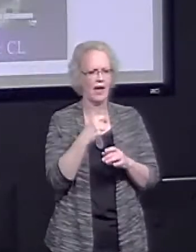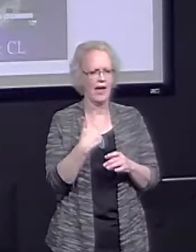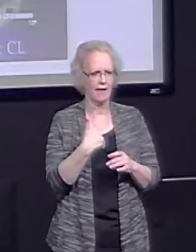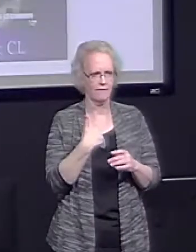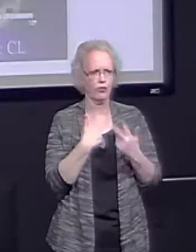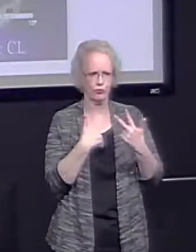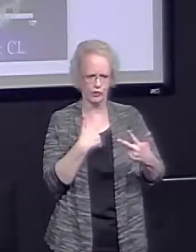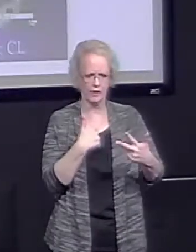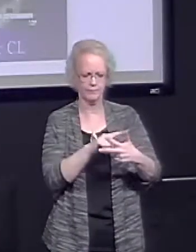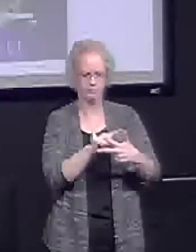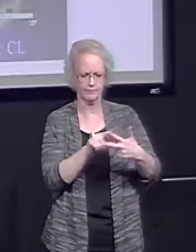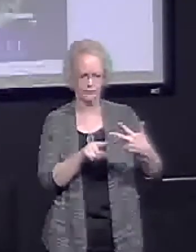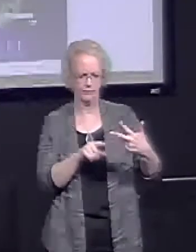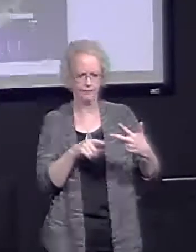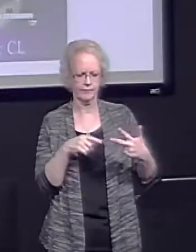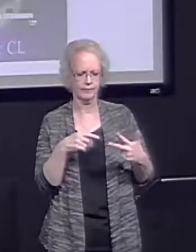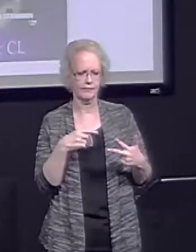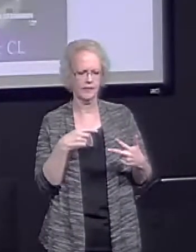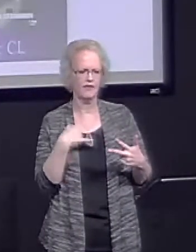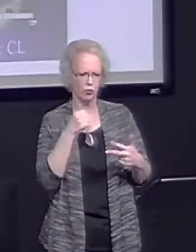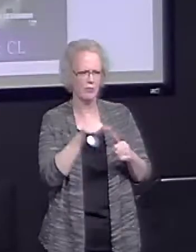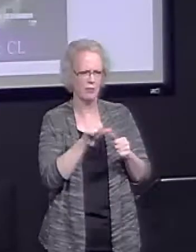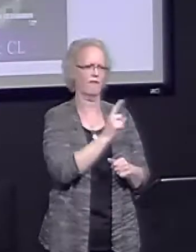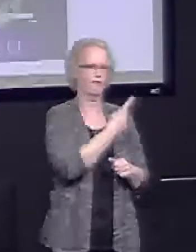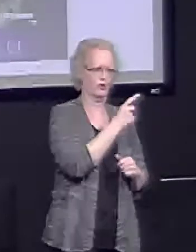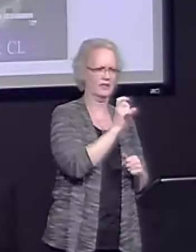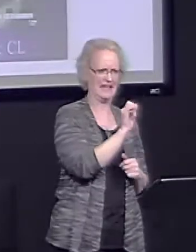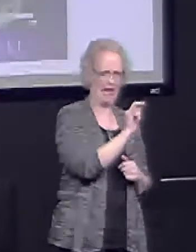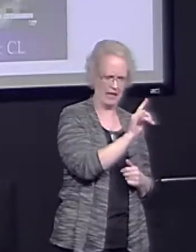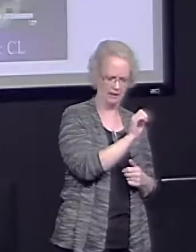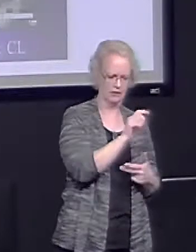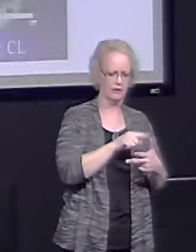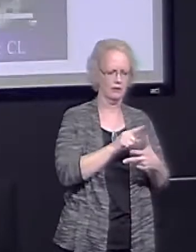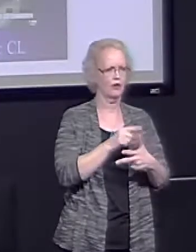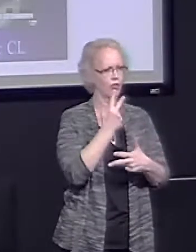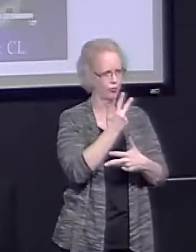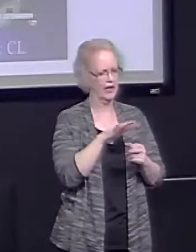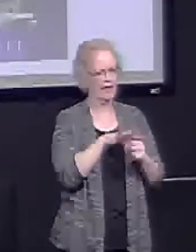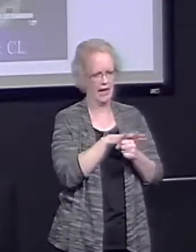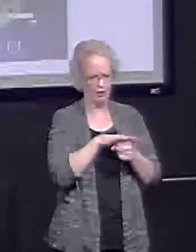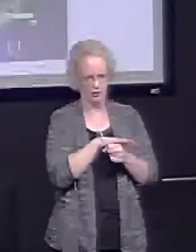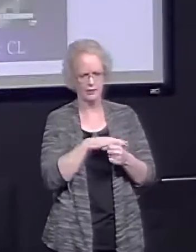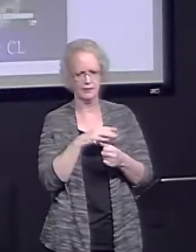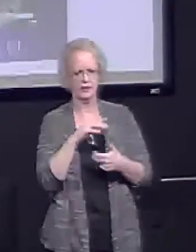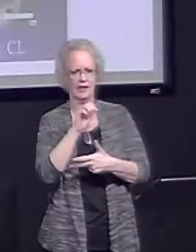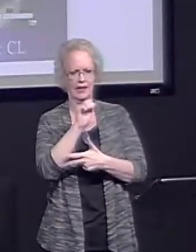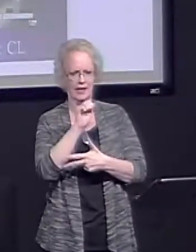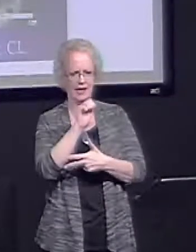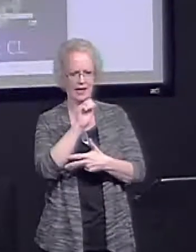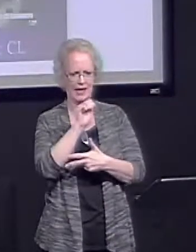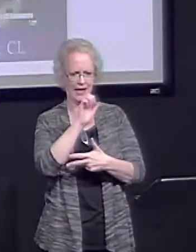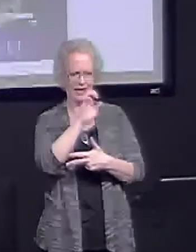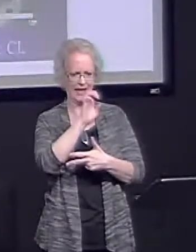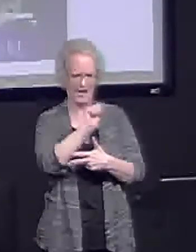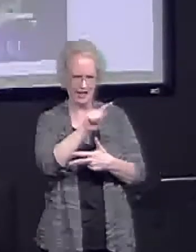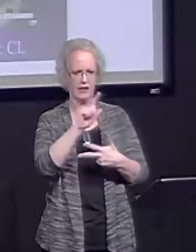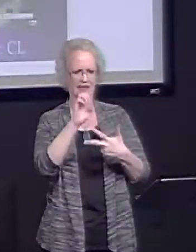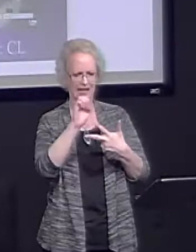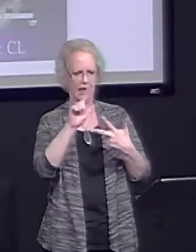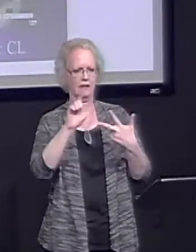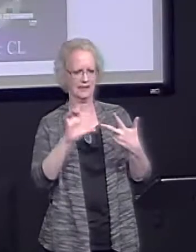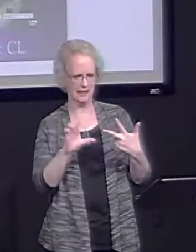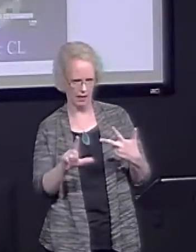a bit quickly, but if you remember the initial slide with the mapping, there were three areas, AL, ML, and CL. And so the AL is the most anterior one of